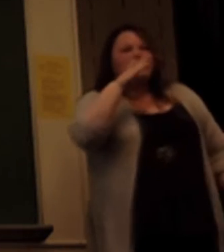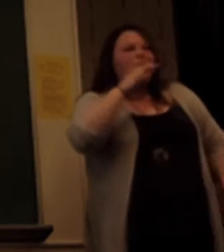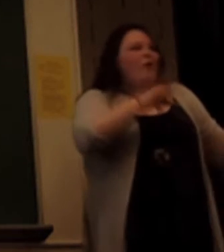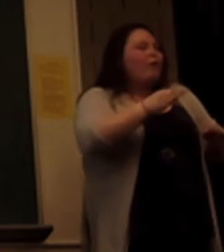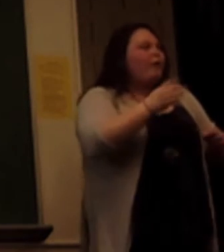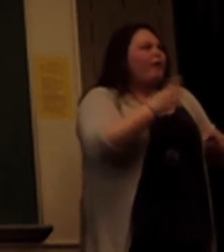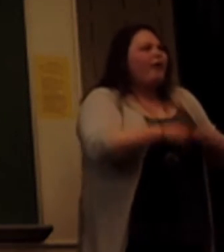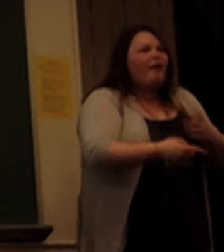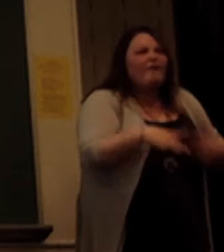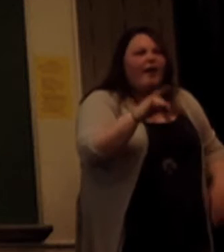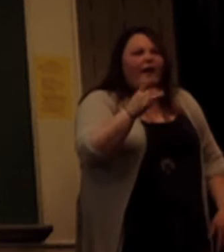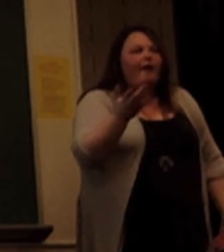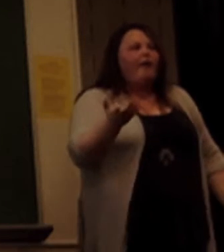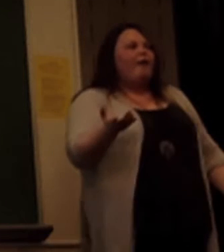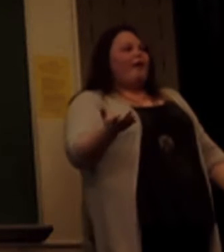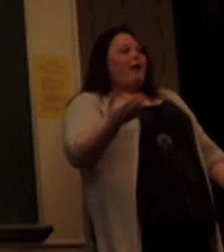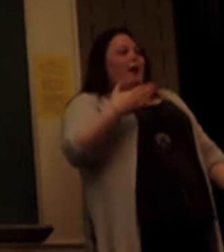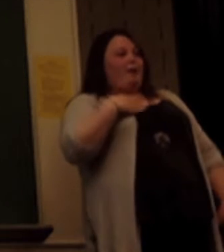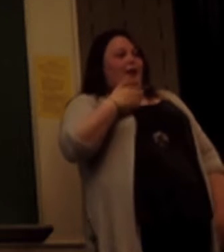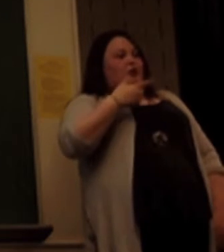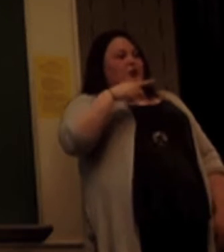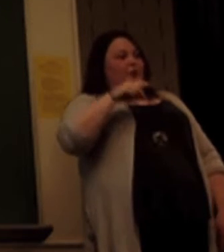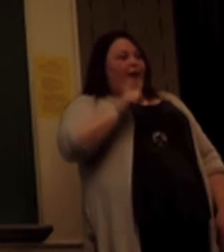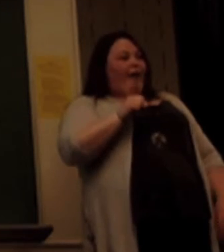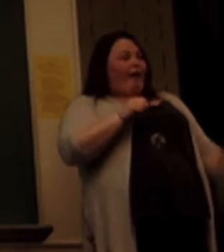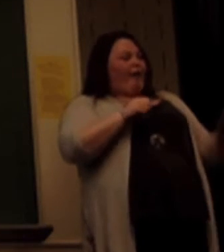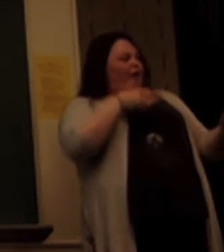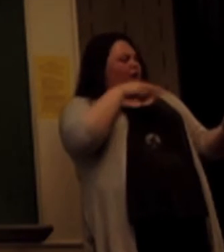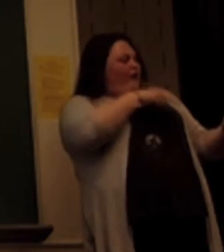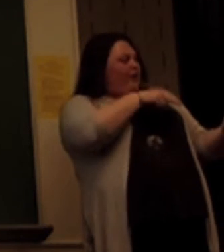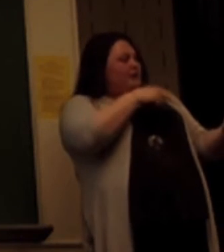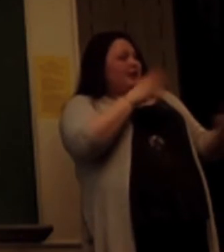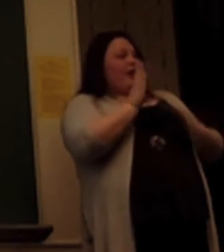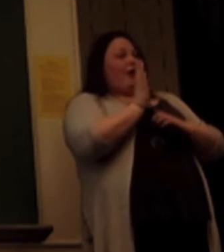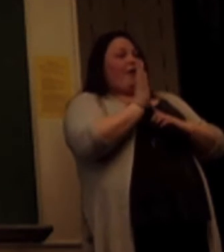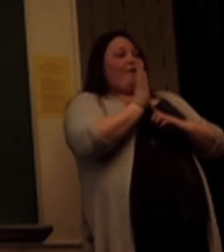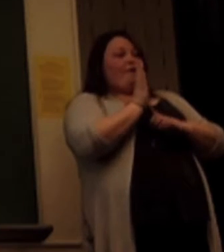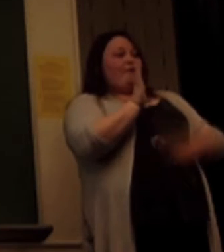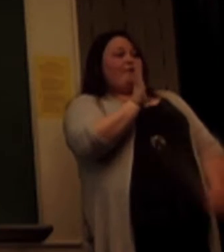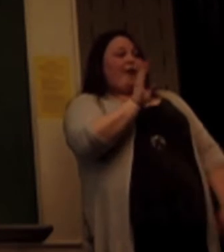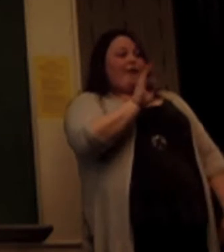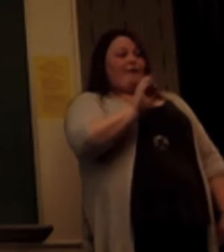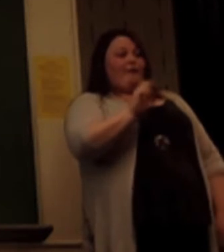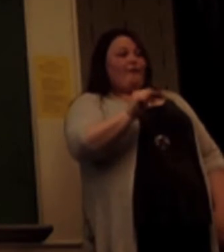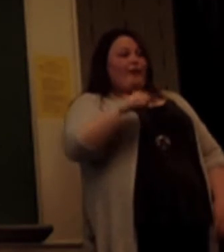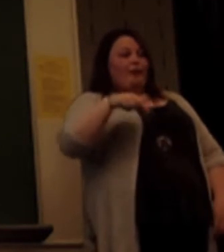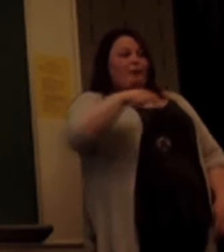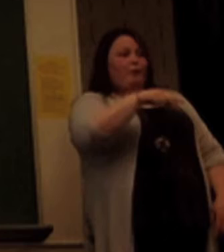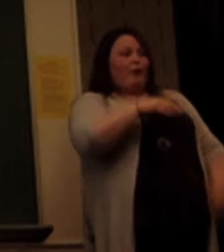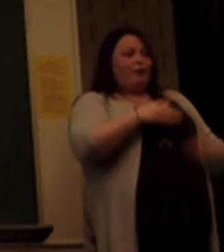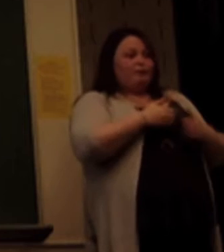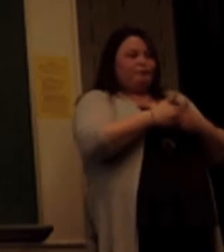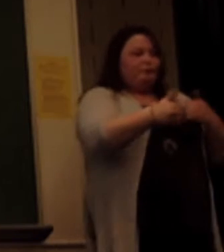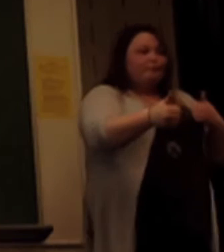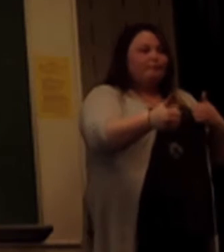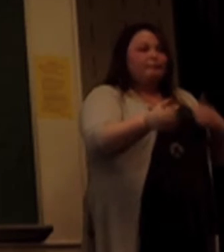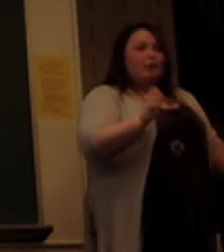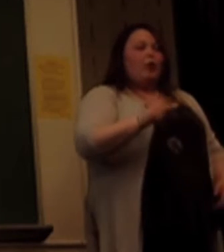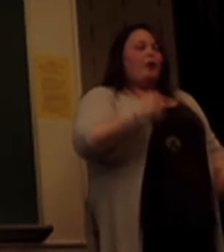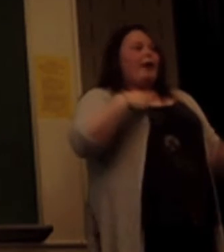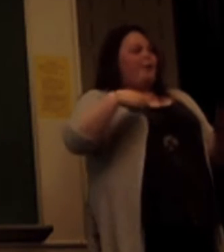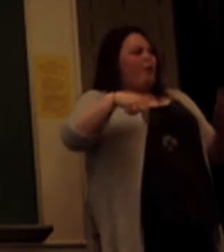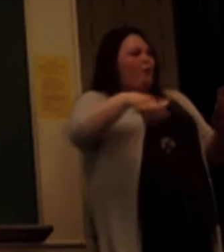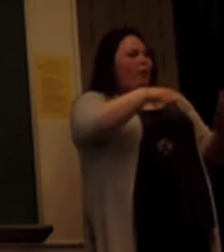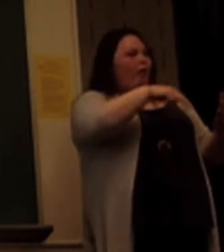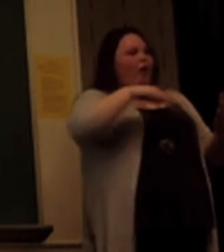court because my GPS was saying, you're like 5 feet away. And I was like, where is the court? That also happened when me and Abby observed family court together.